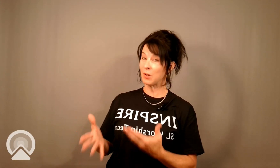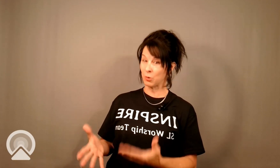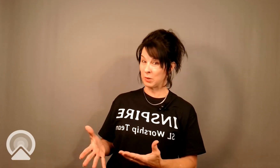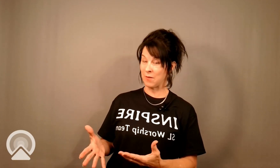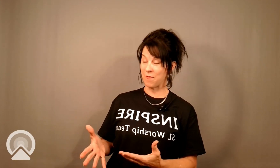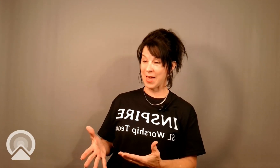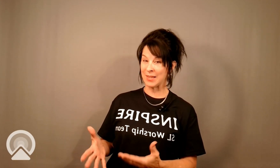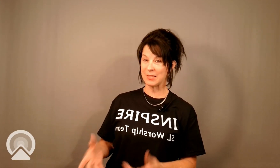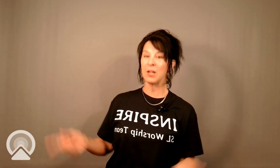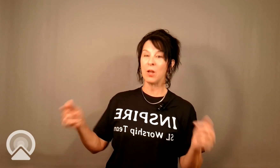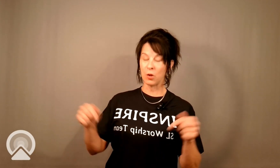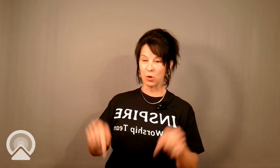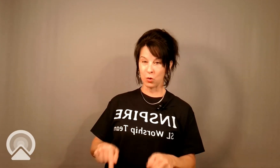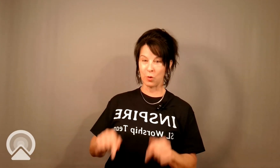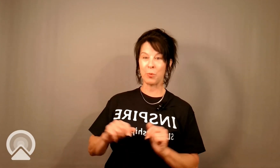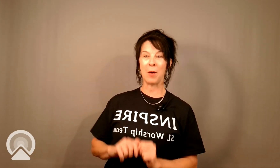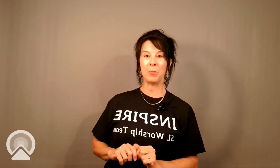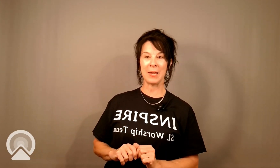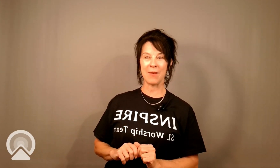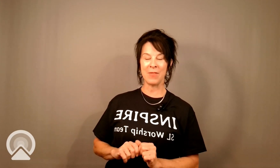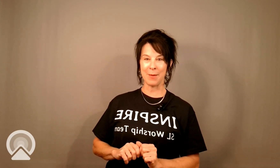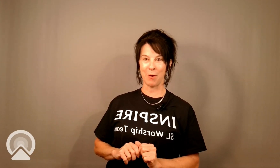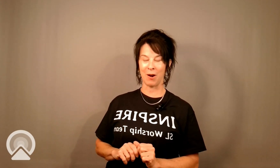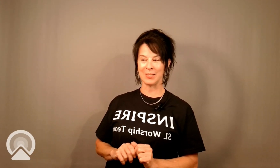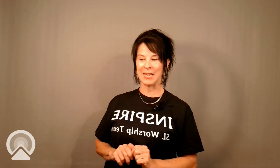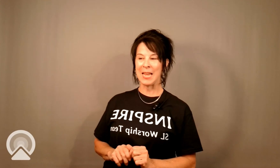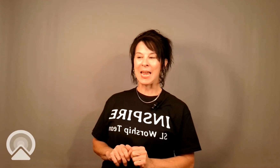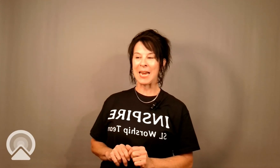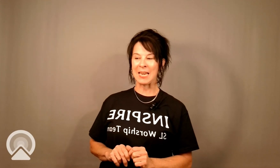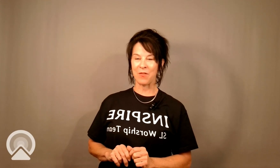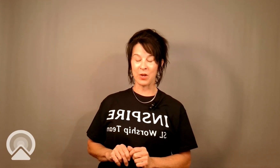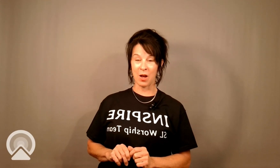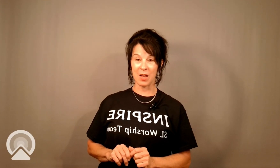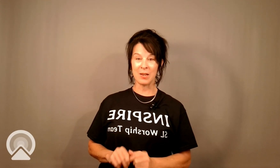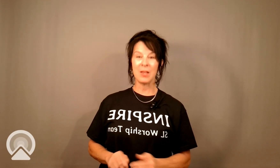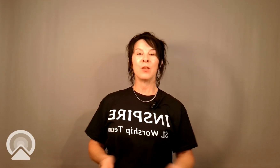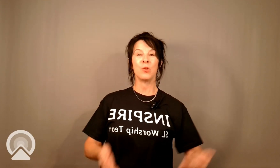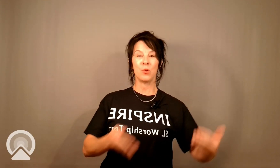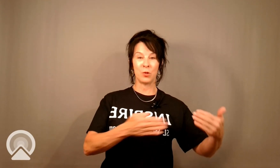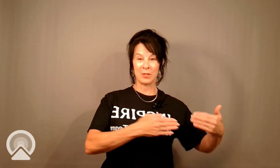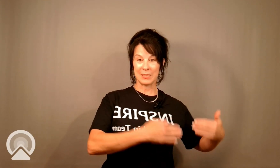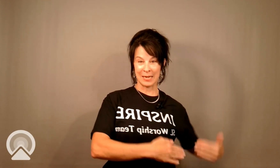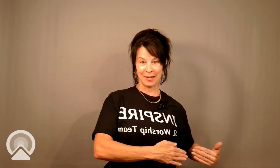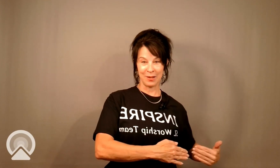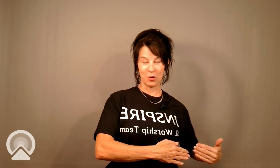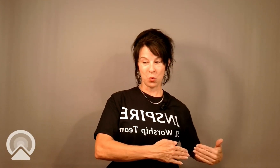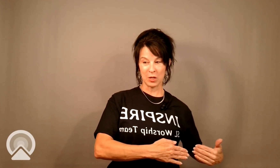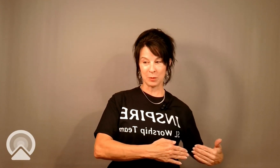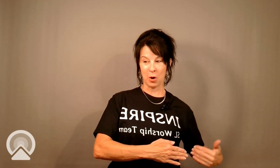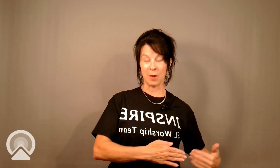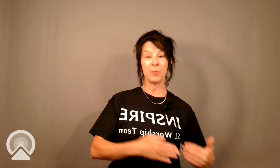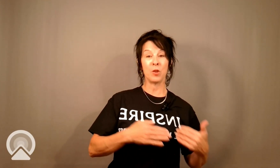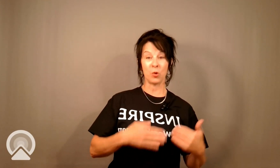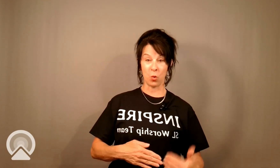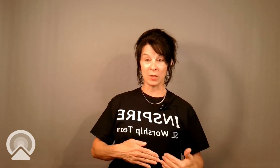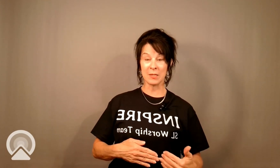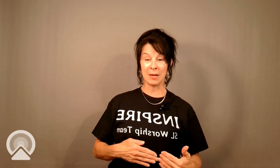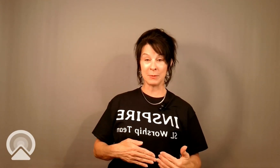really fast, you'll probably have that part. And if not, you'll sing the chorus part. The chorus comes